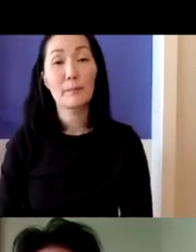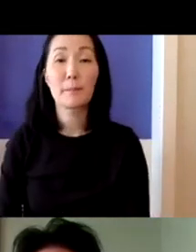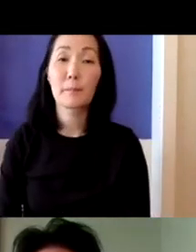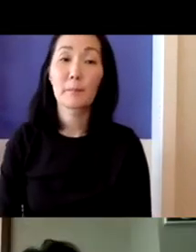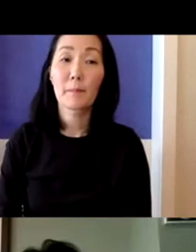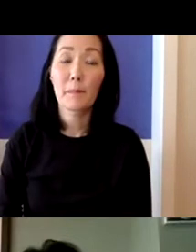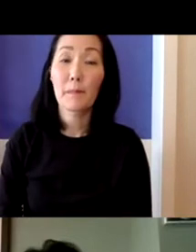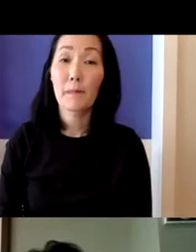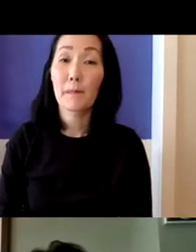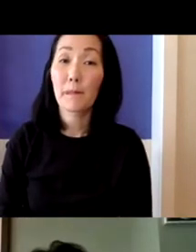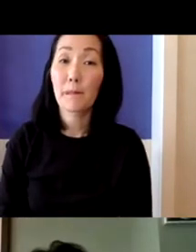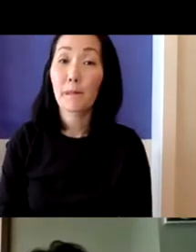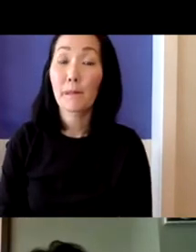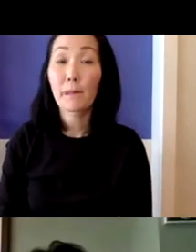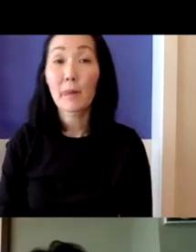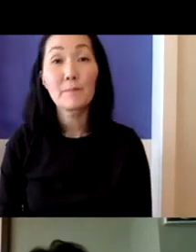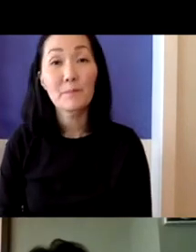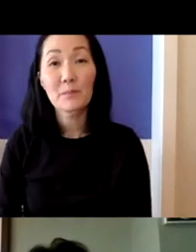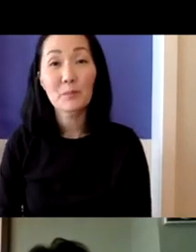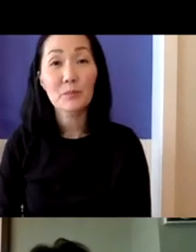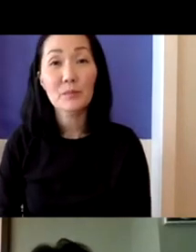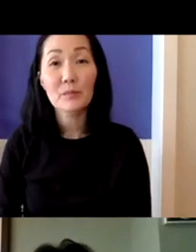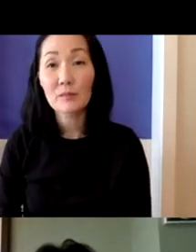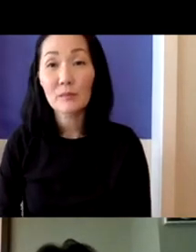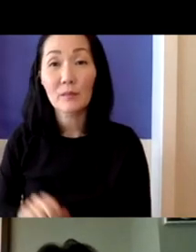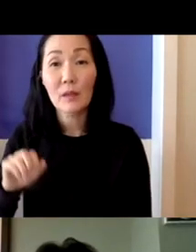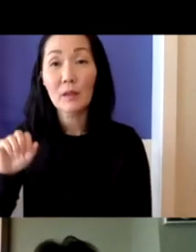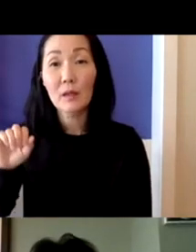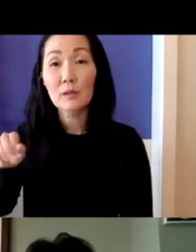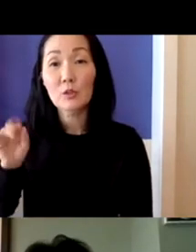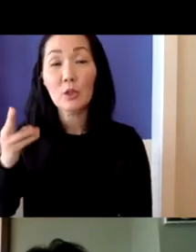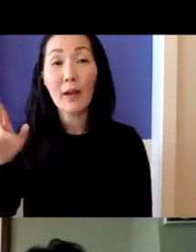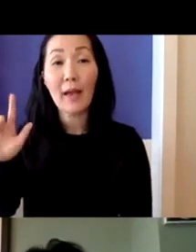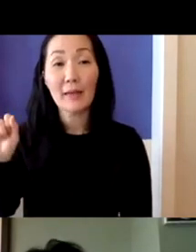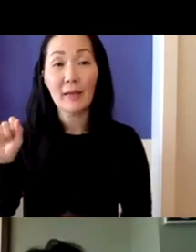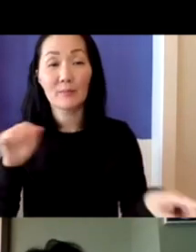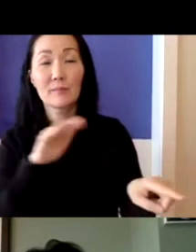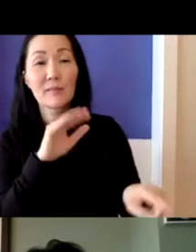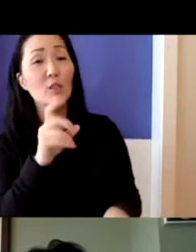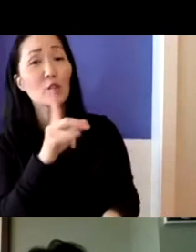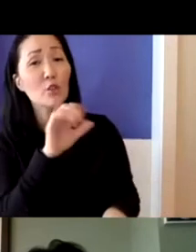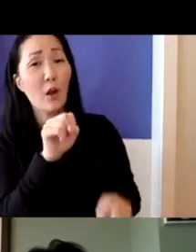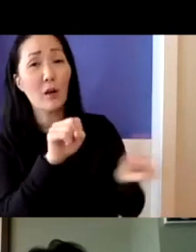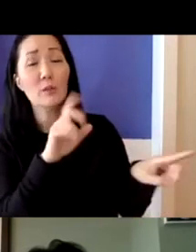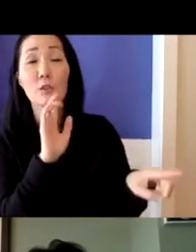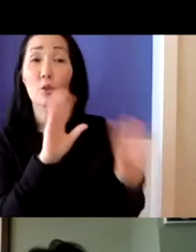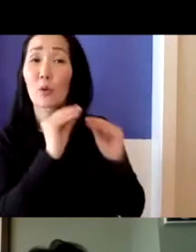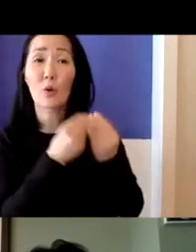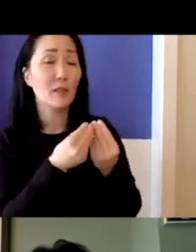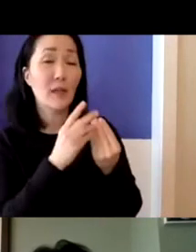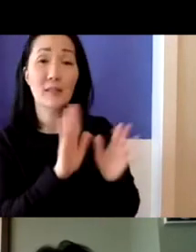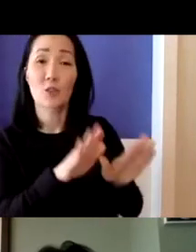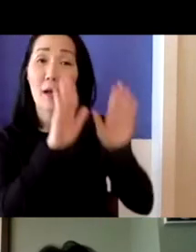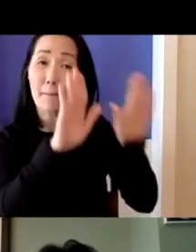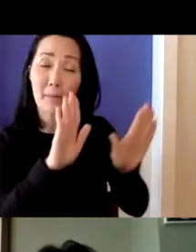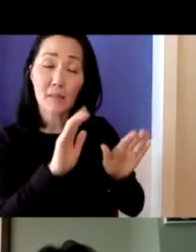If I can just jump into Charles, I think your BIA is doing actually a great job in partnering with